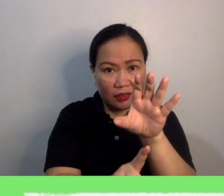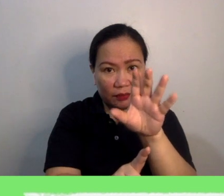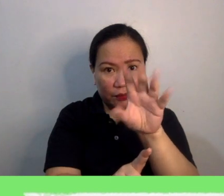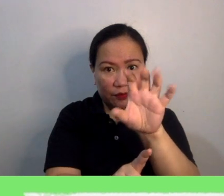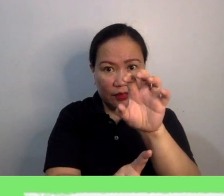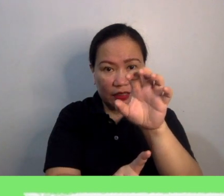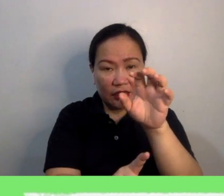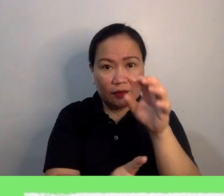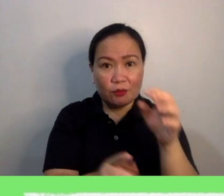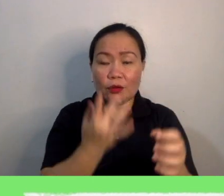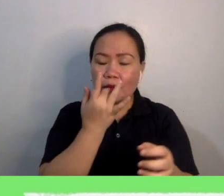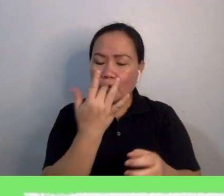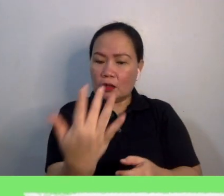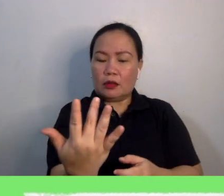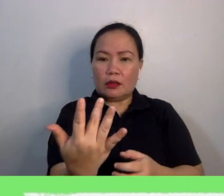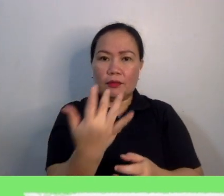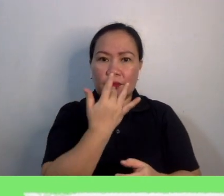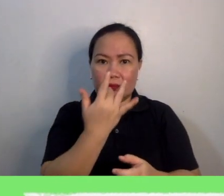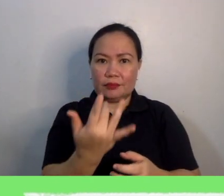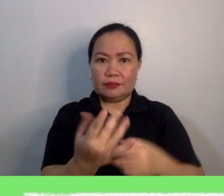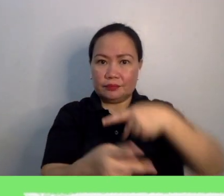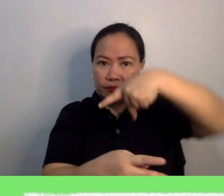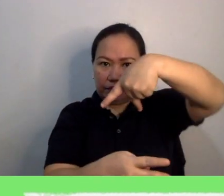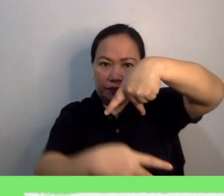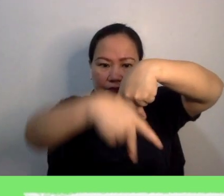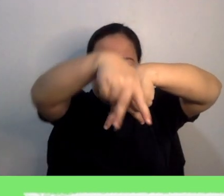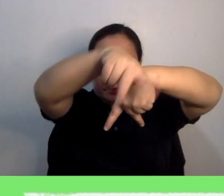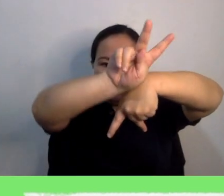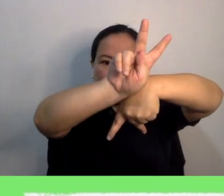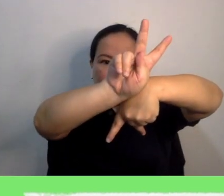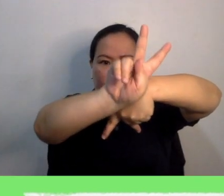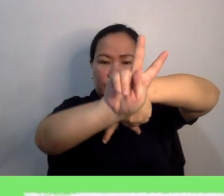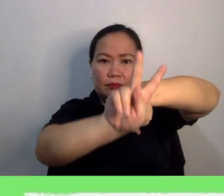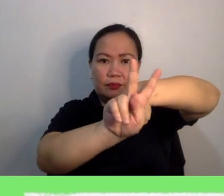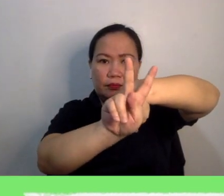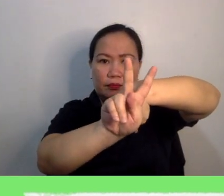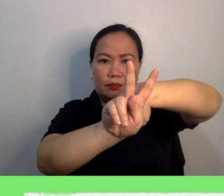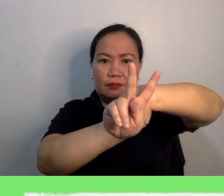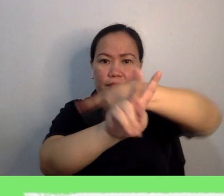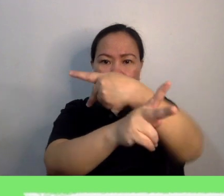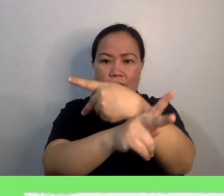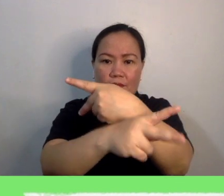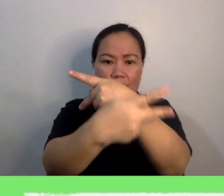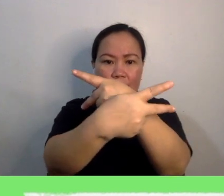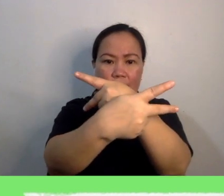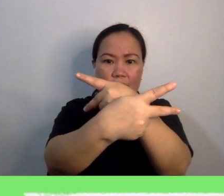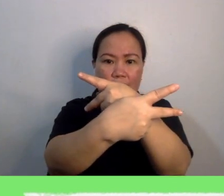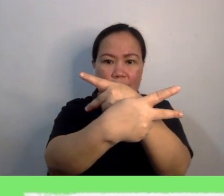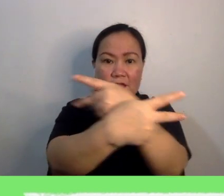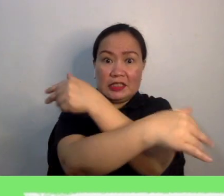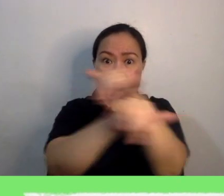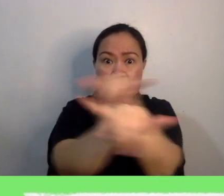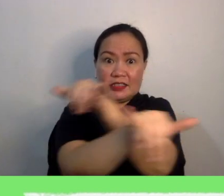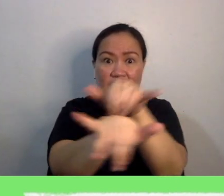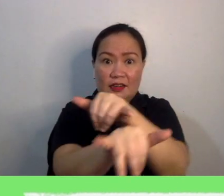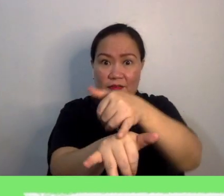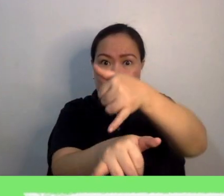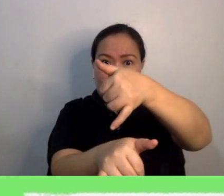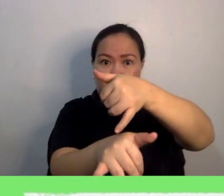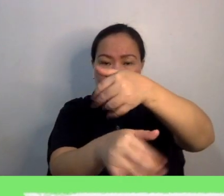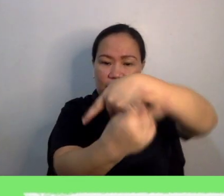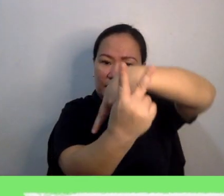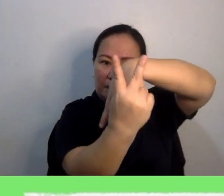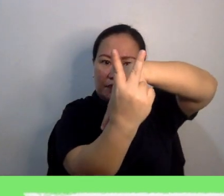degrees. Why? Because vertical angles are congruent. Palagi po yan. Okay?